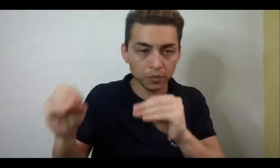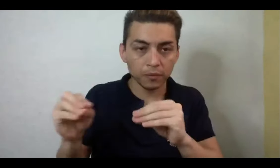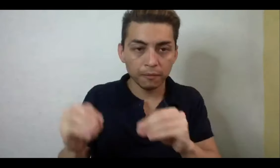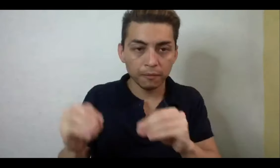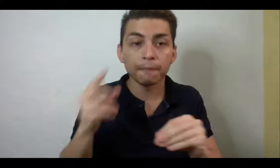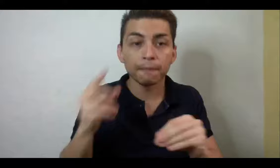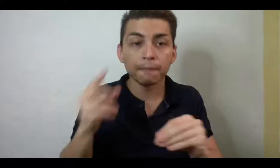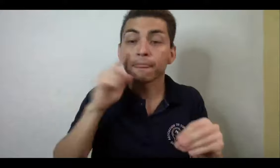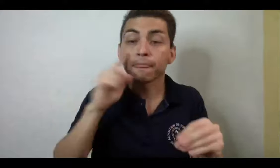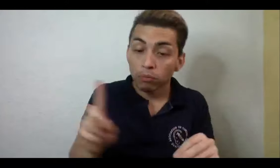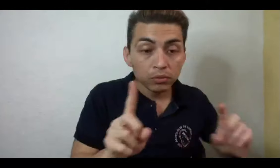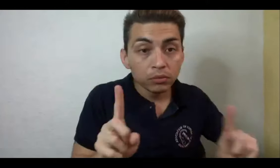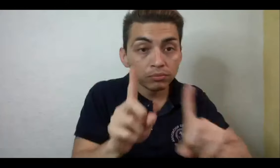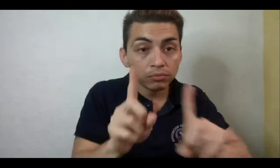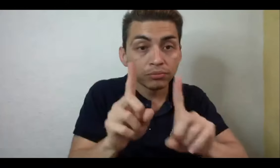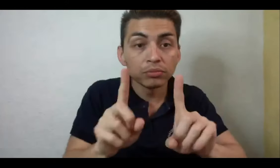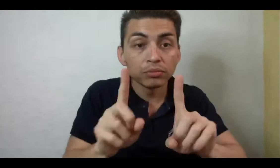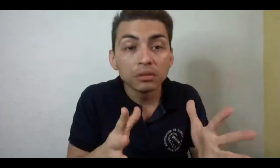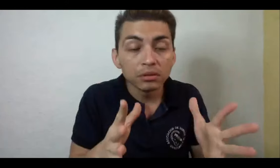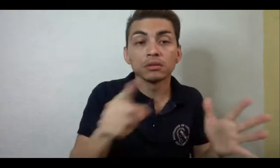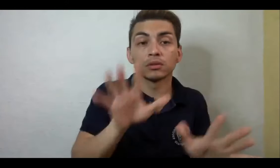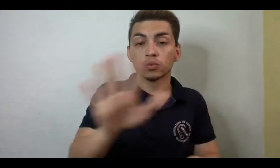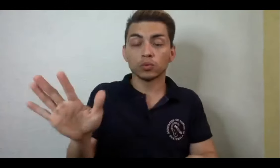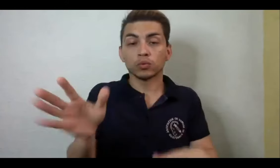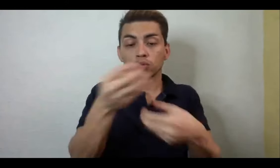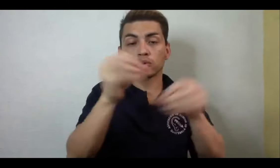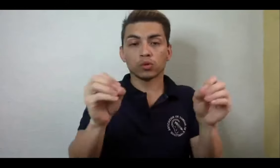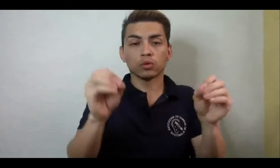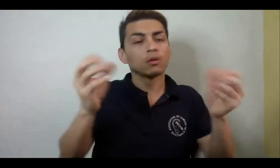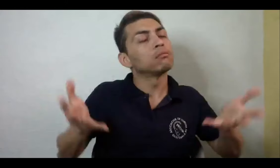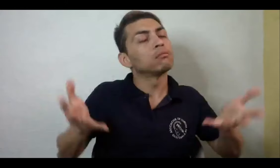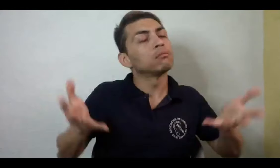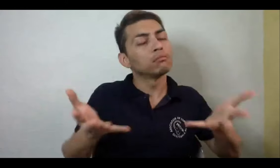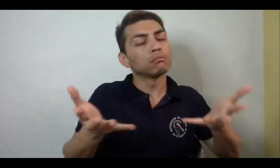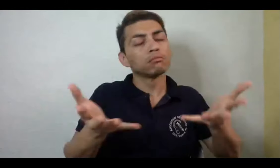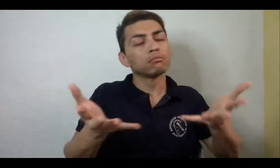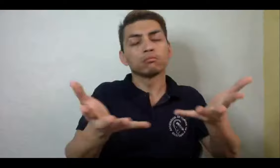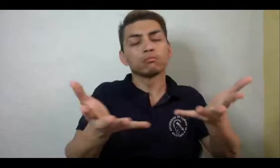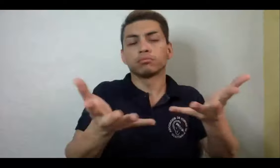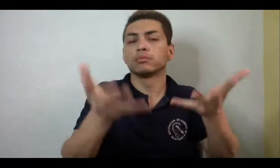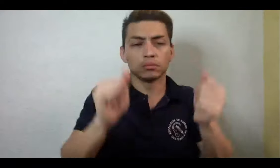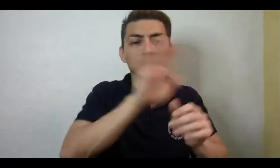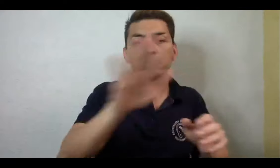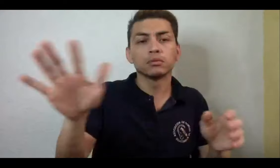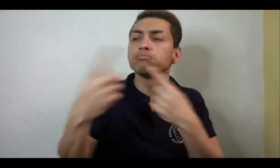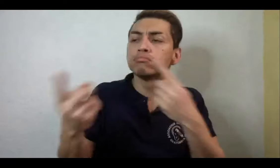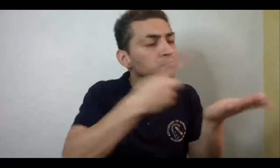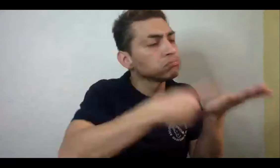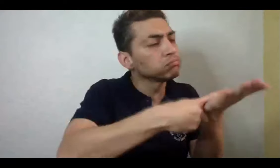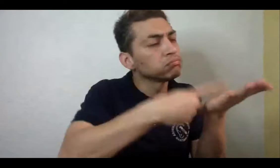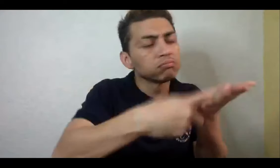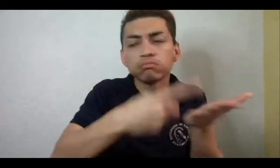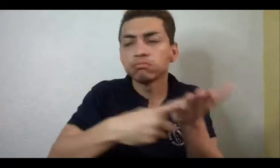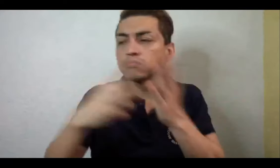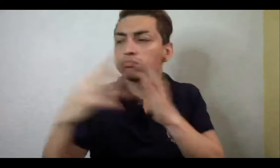on behalf of our office, we look forward to facilitating this regional debate and dialogue on inclusion and